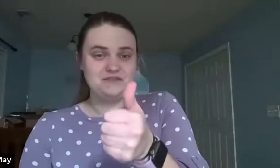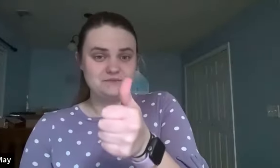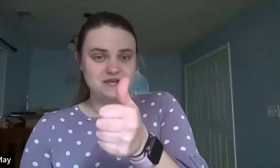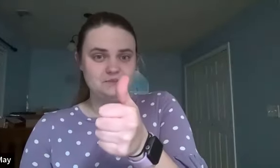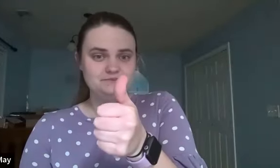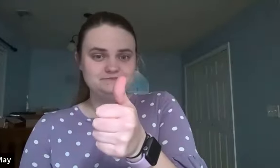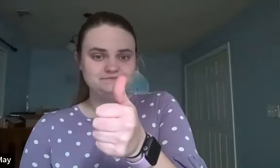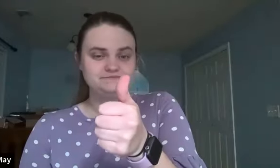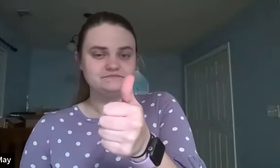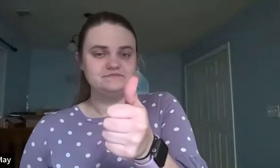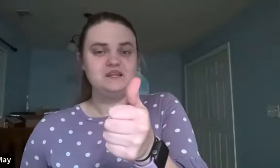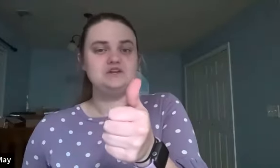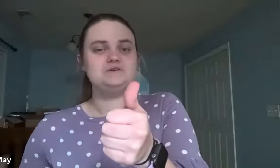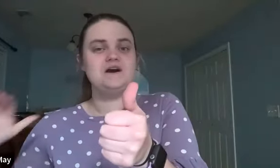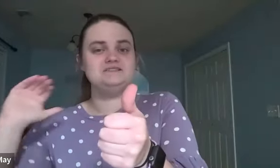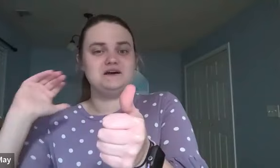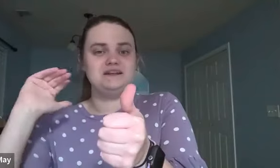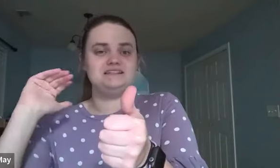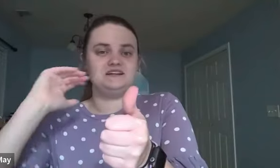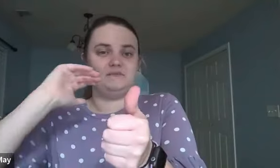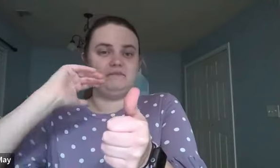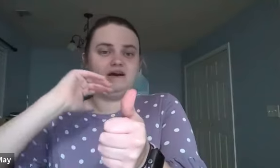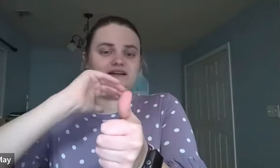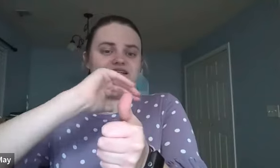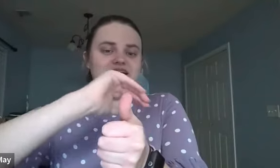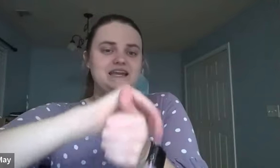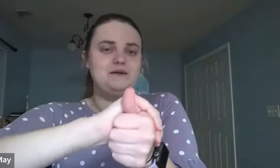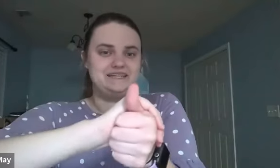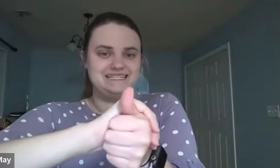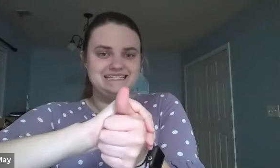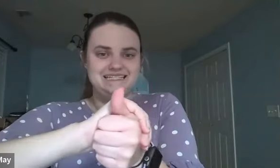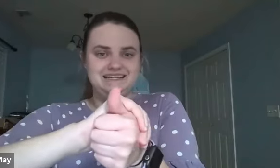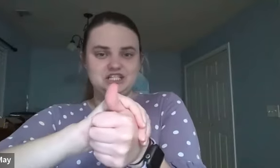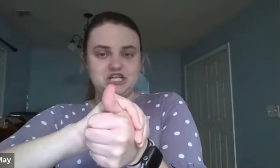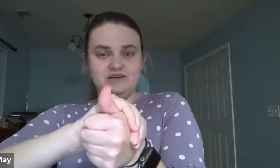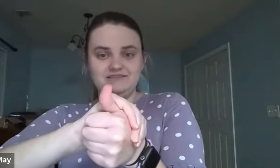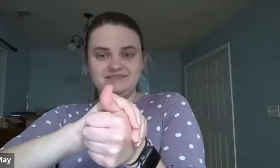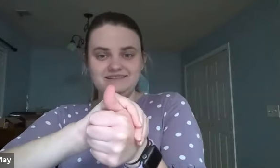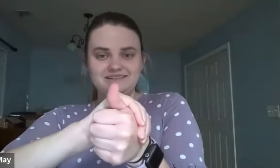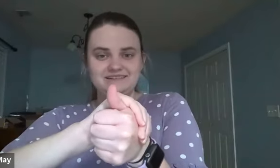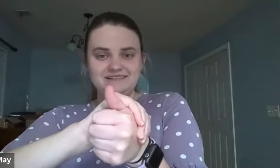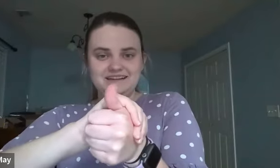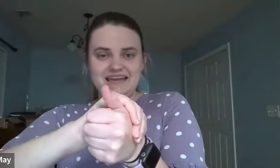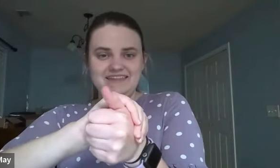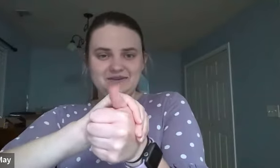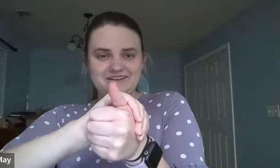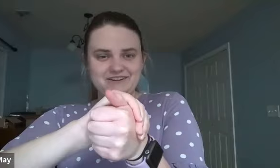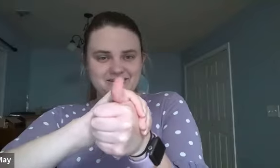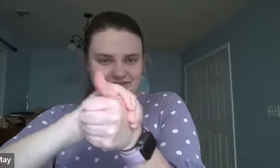thumbs up. Your non-dominant is going to come up behind it and cup it like a shell. And then you wiggle your little